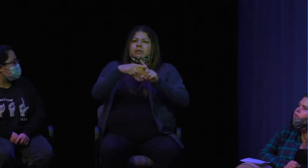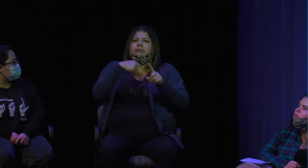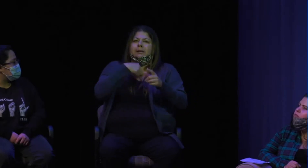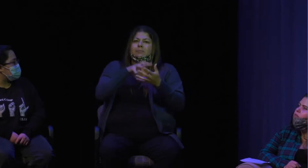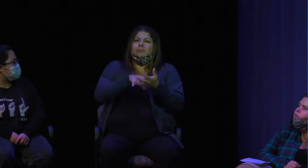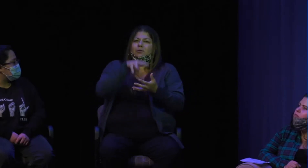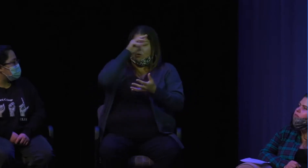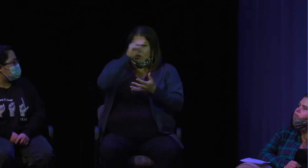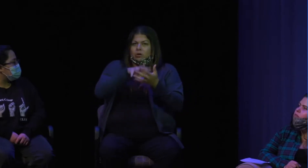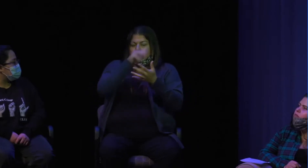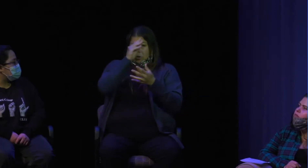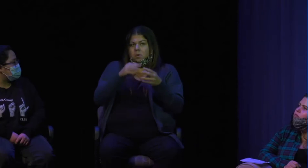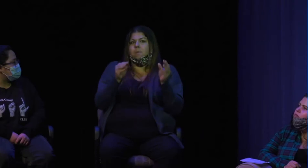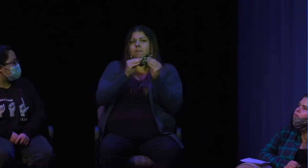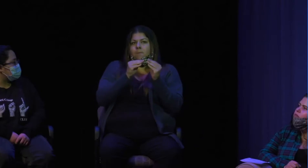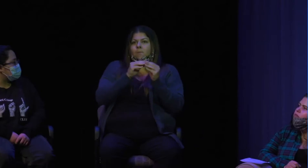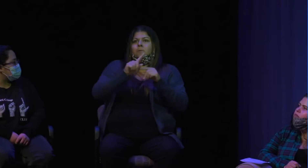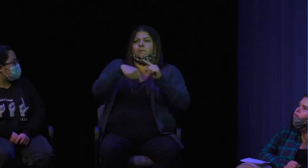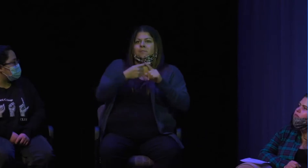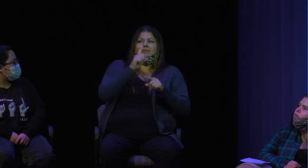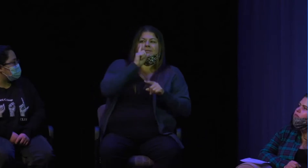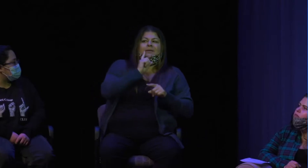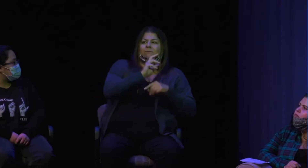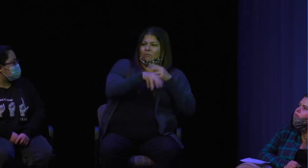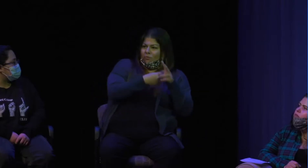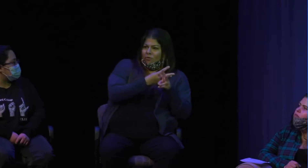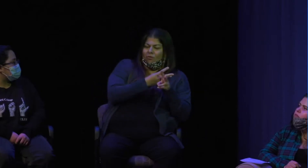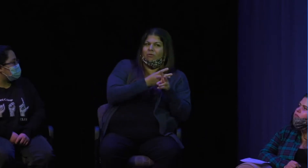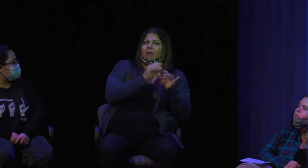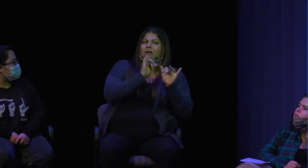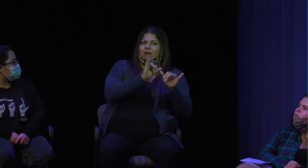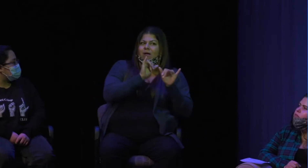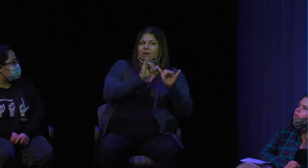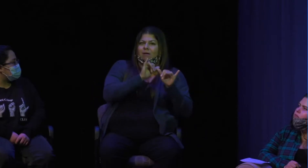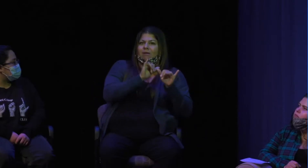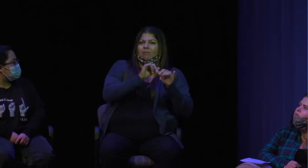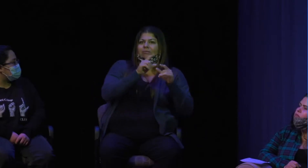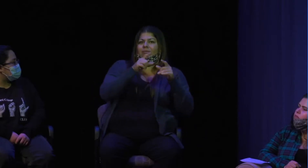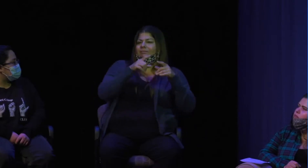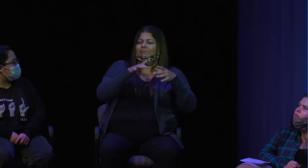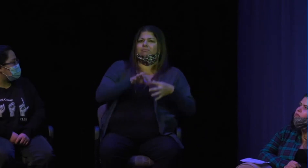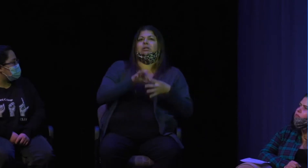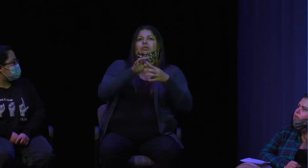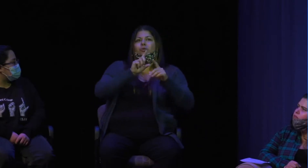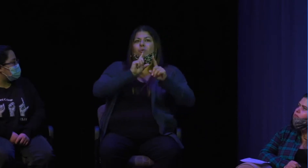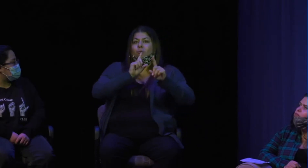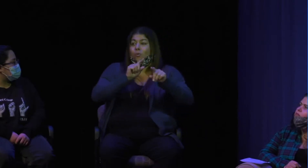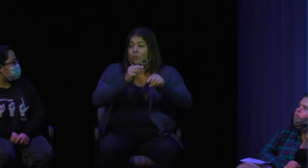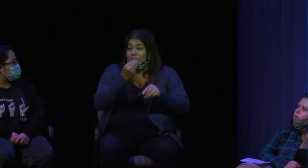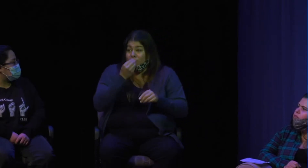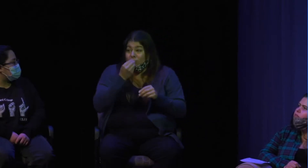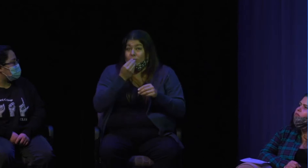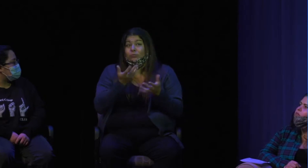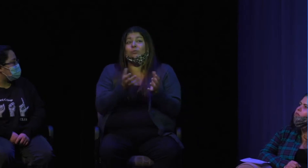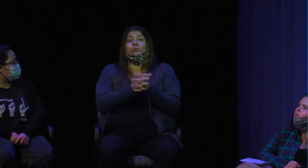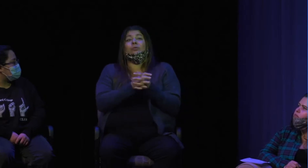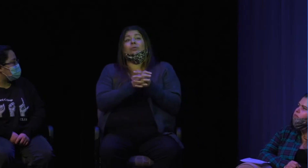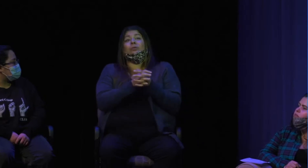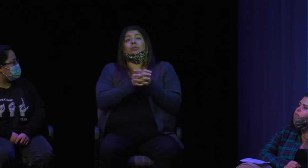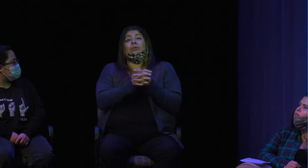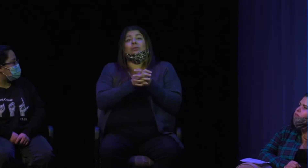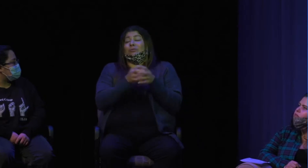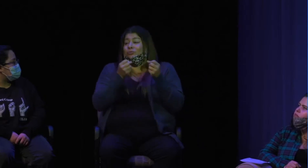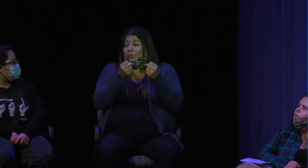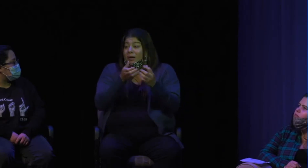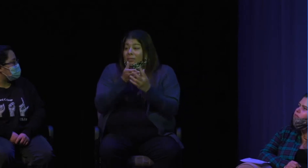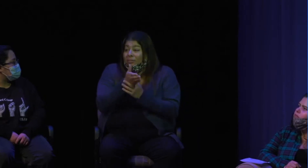It was just a bit of a different journey becoming this deaf person. I was sort of between worlds,